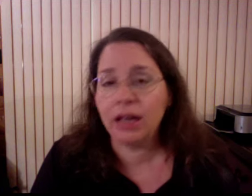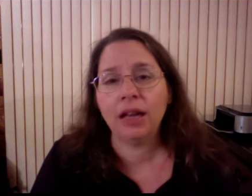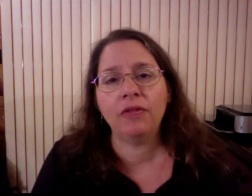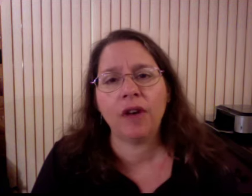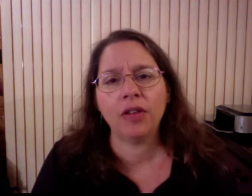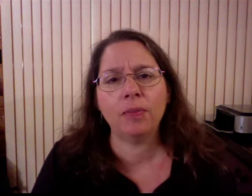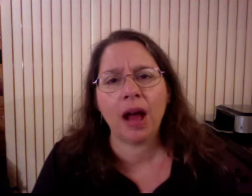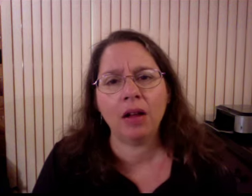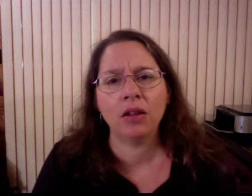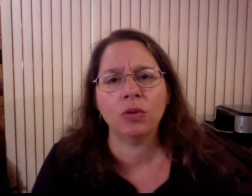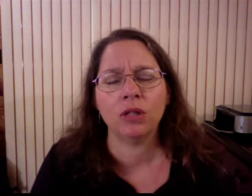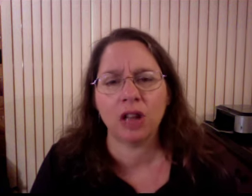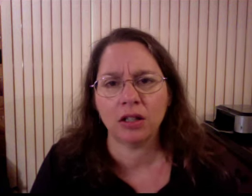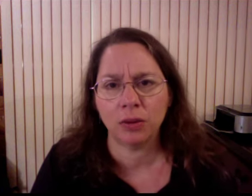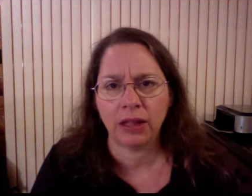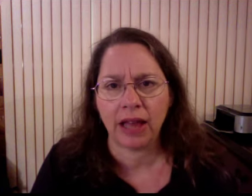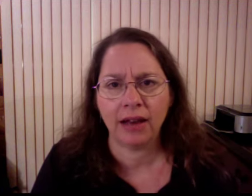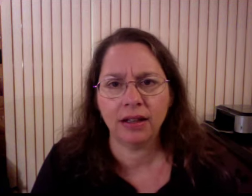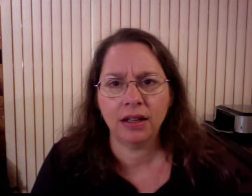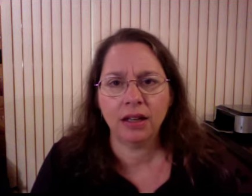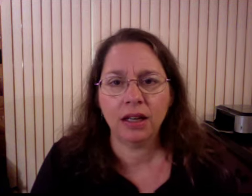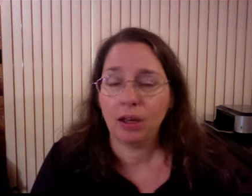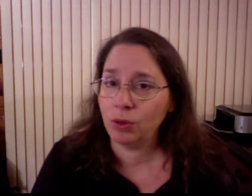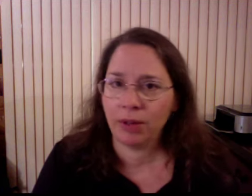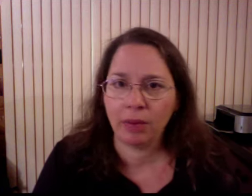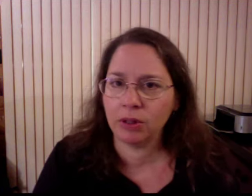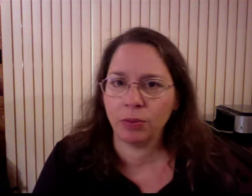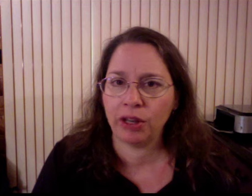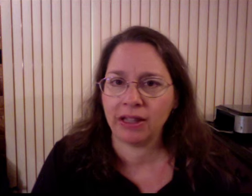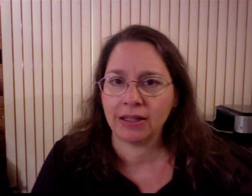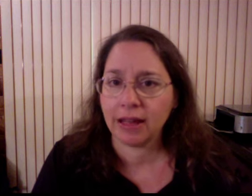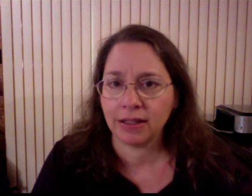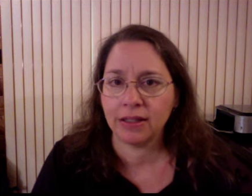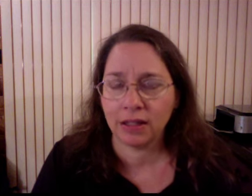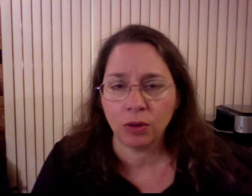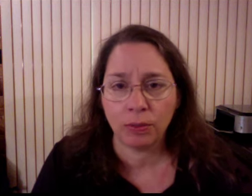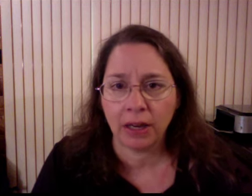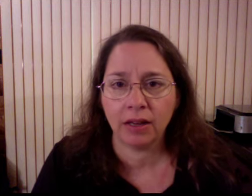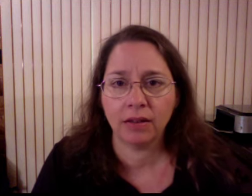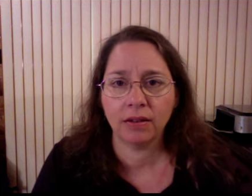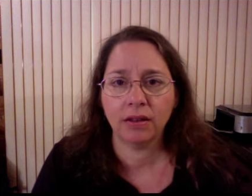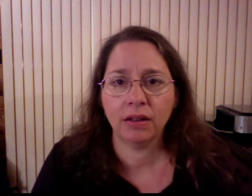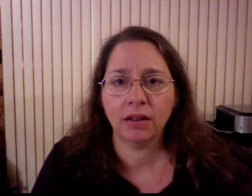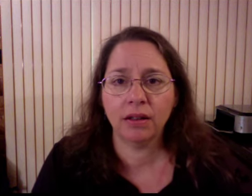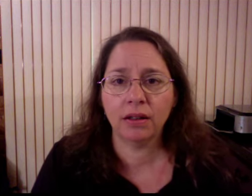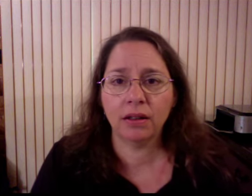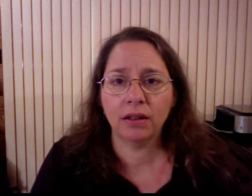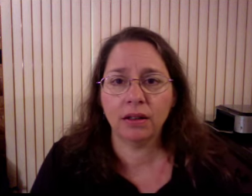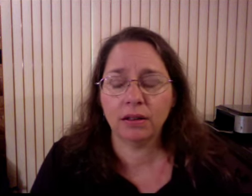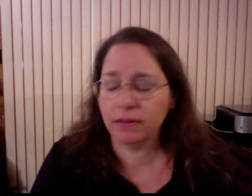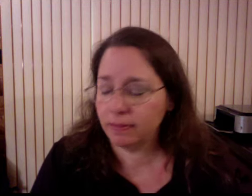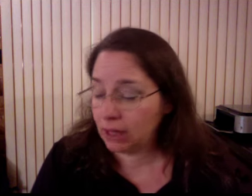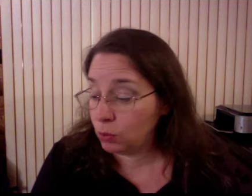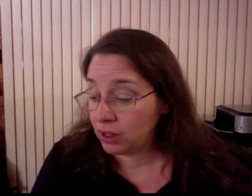If Father Paolo was not doing that, he wouldn't be able to bring this lesson to you and me. he wouldn't know